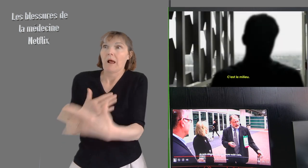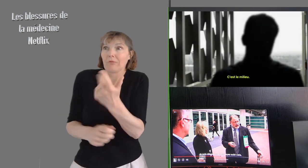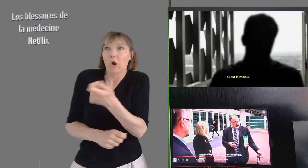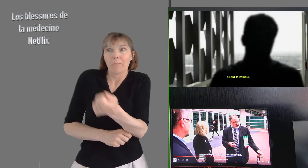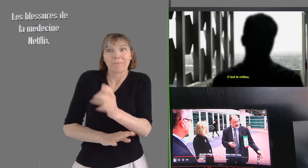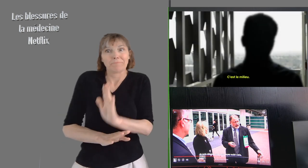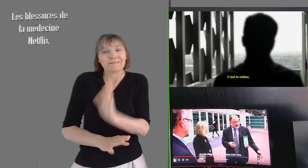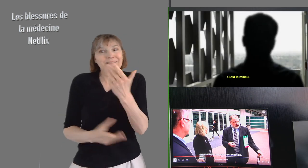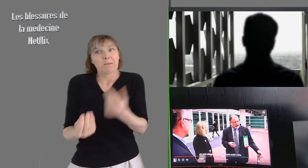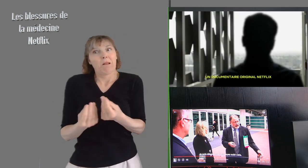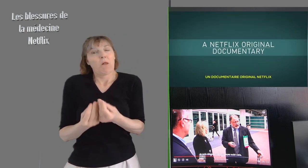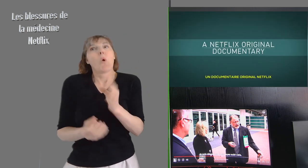ones.